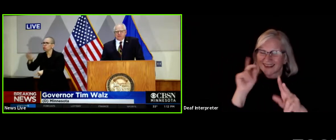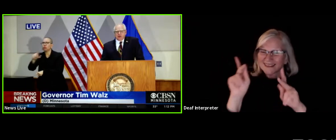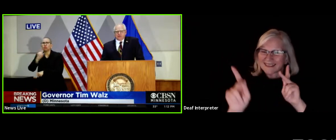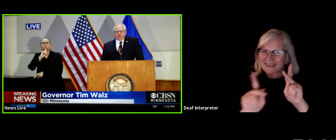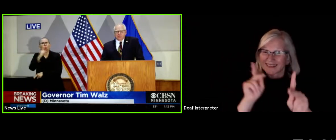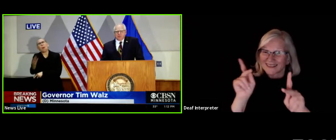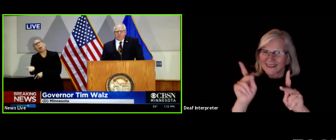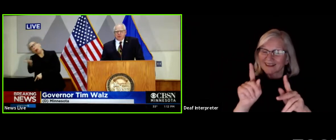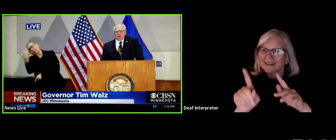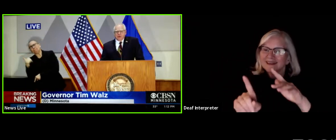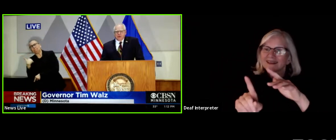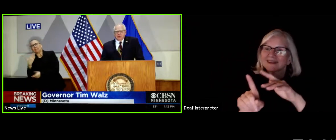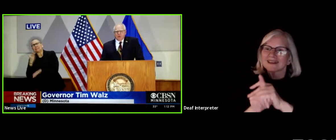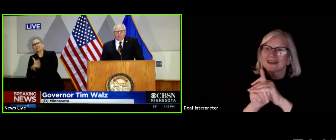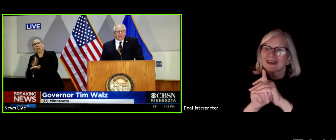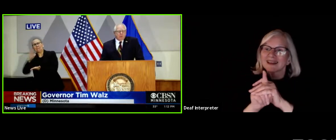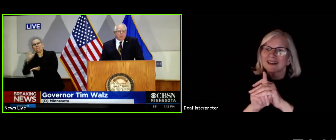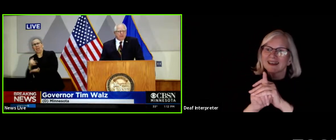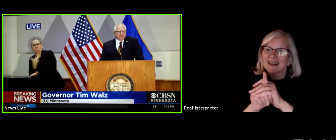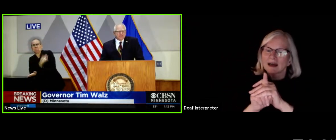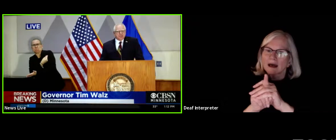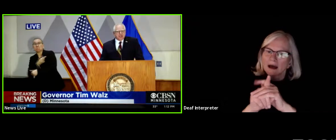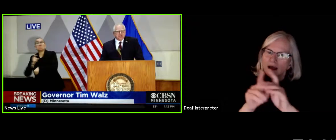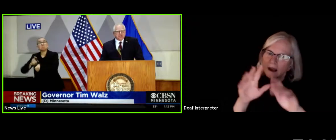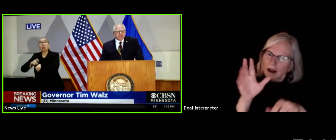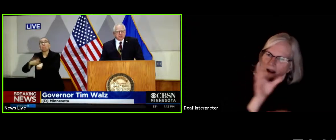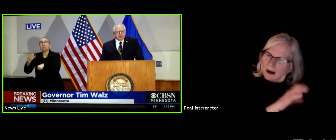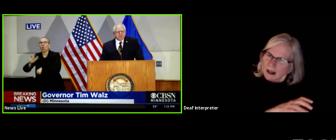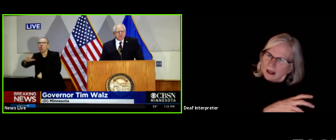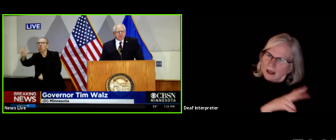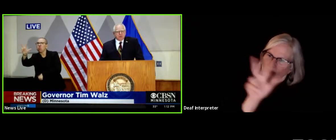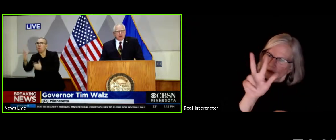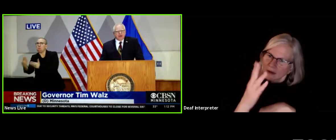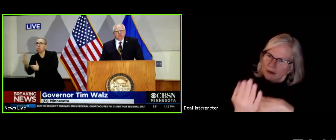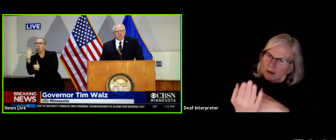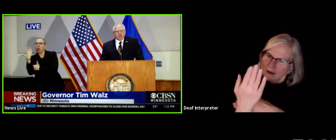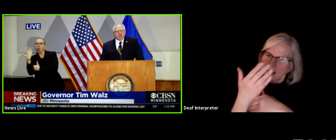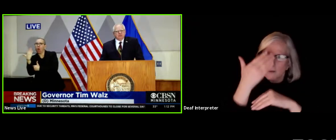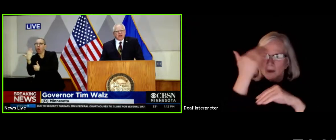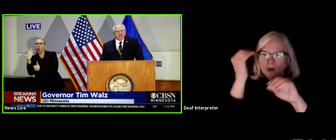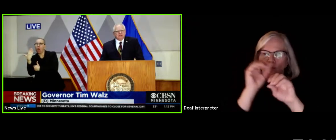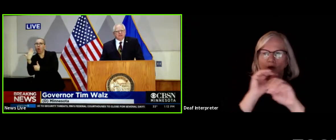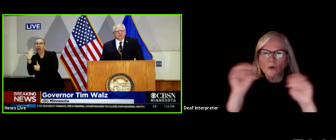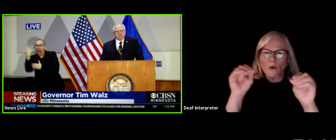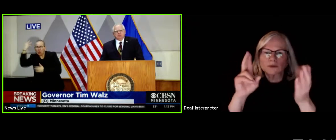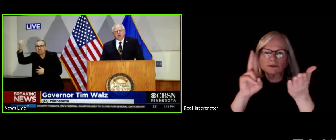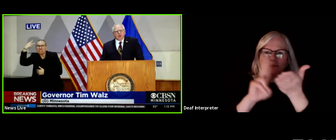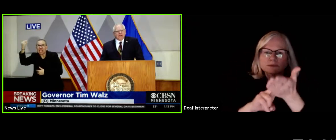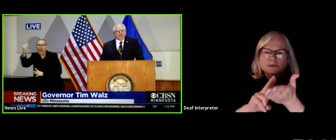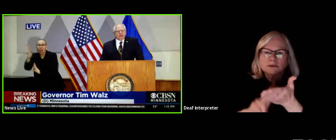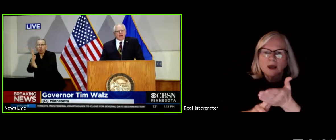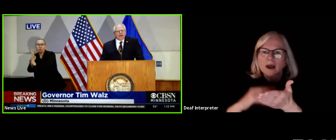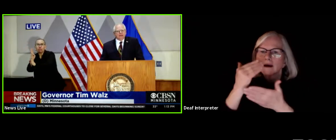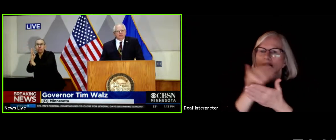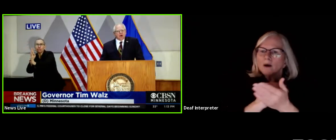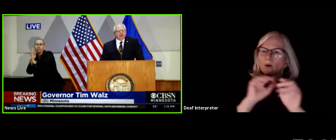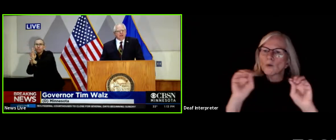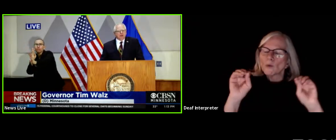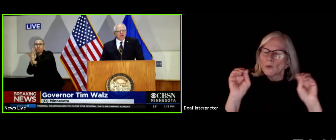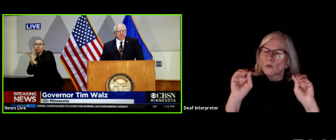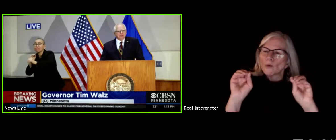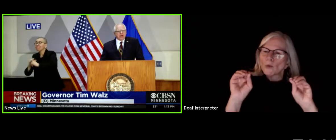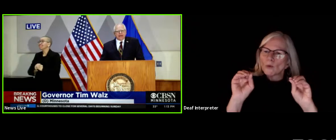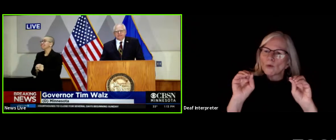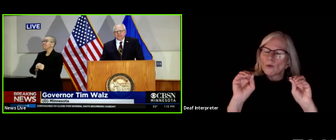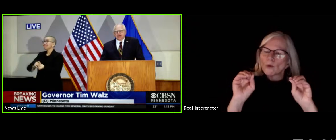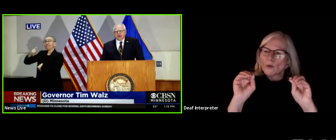gets lost over, and people will make well-meaning suggestions. Why don't you just bring those vaccines in as people are waiting in line at Target,